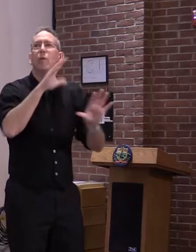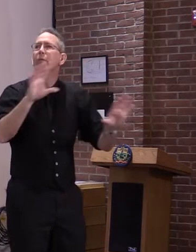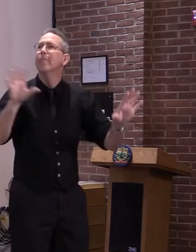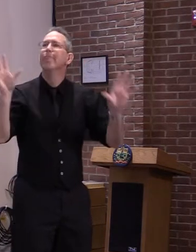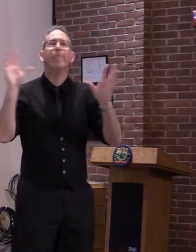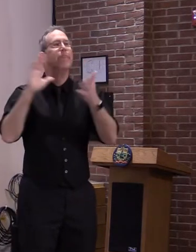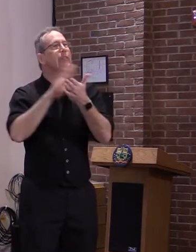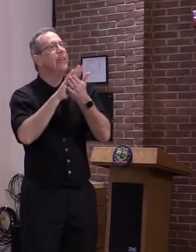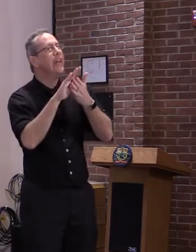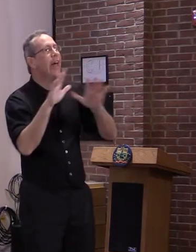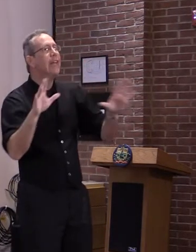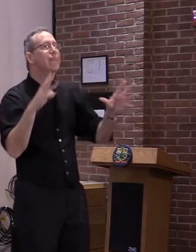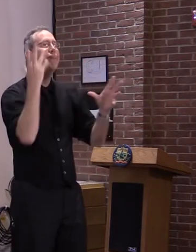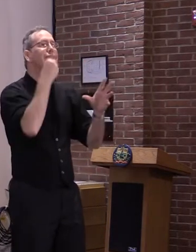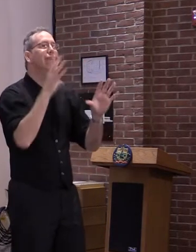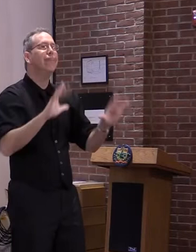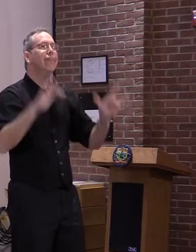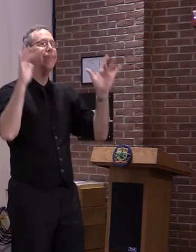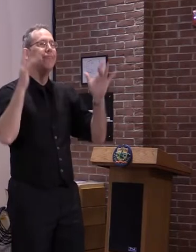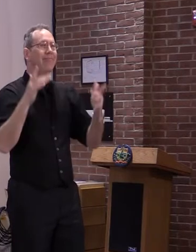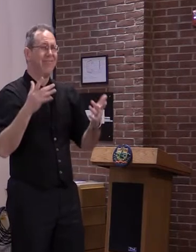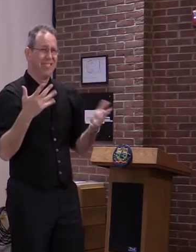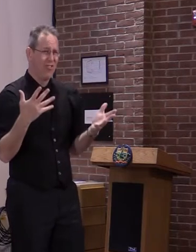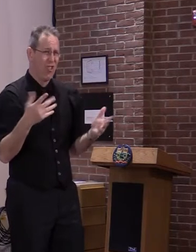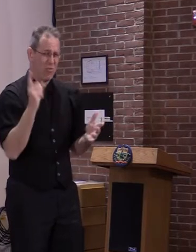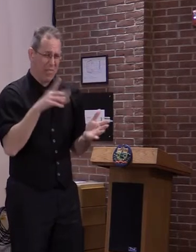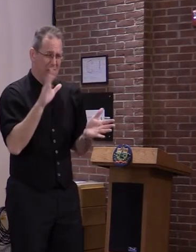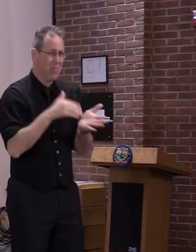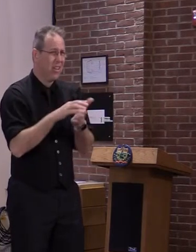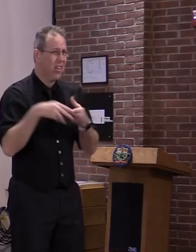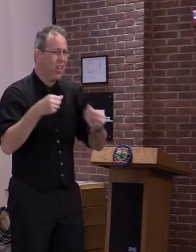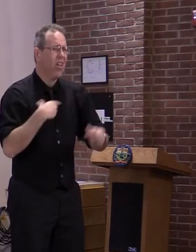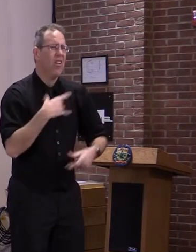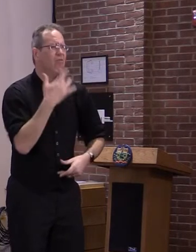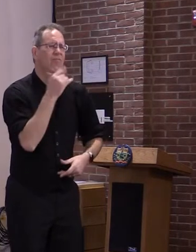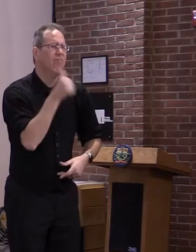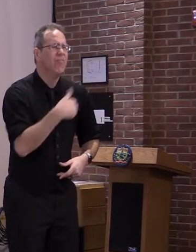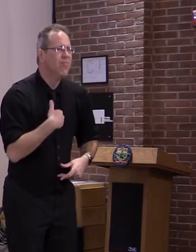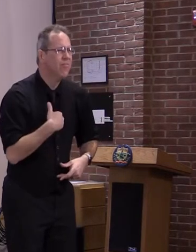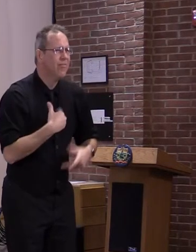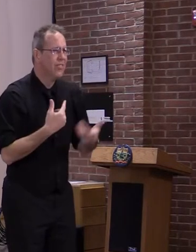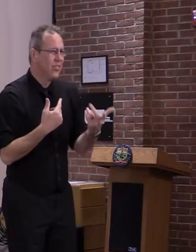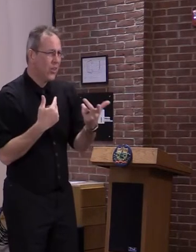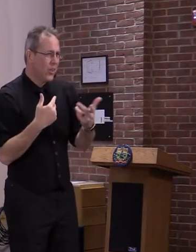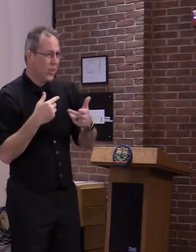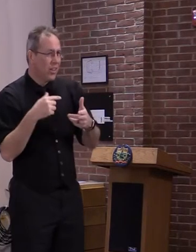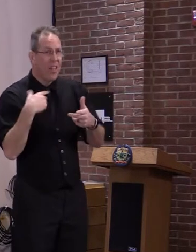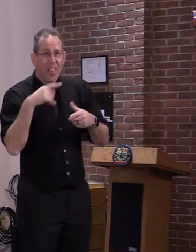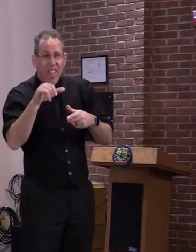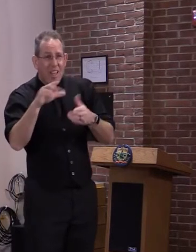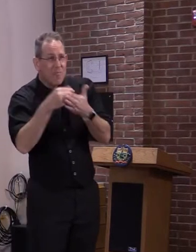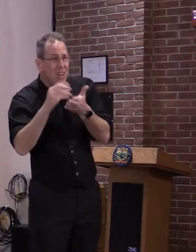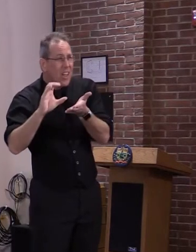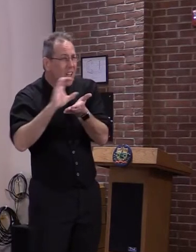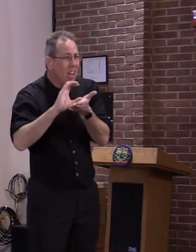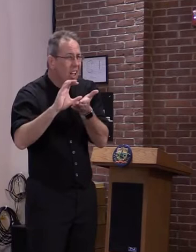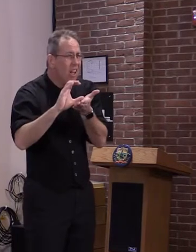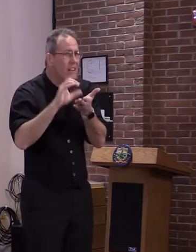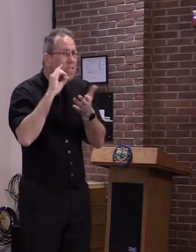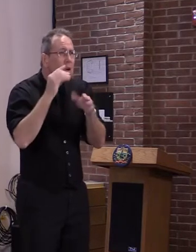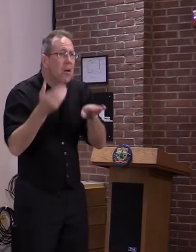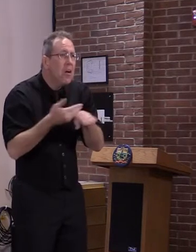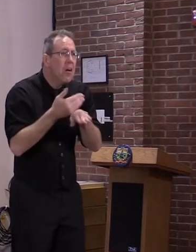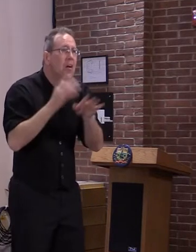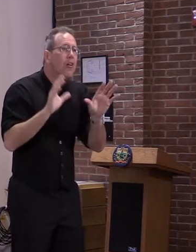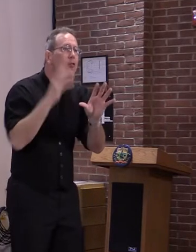about $25 or $30 million of ARPA money, or some money spent on something that I think could be utilized in other